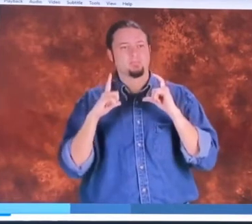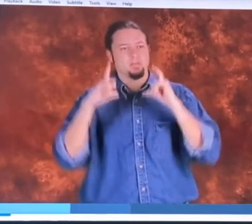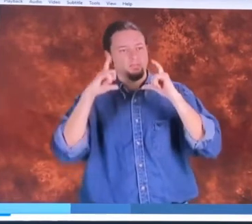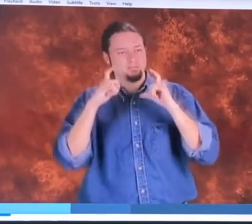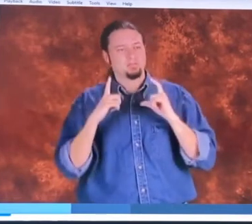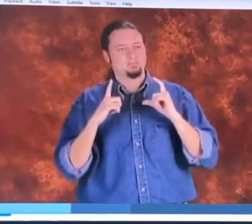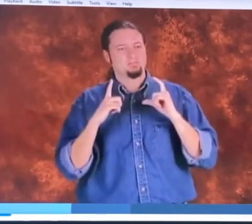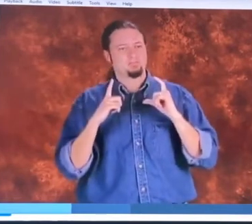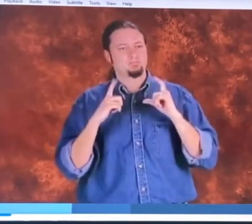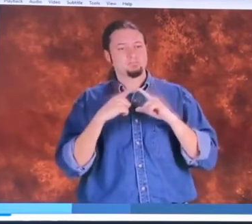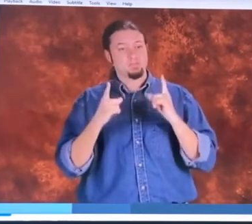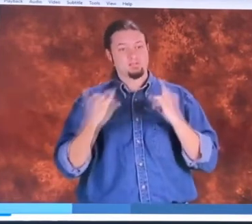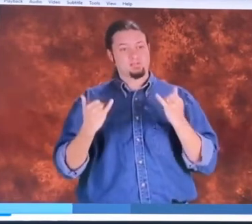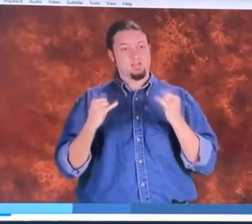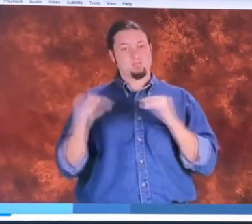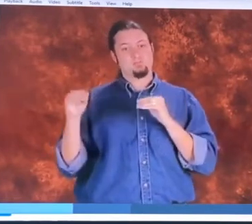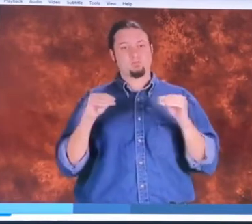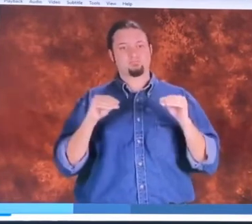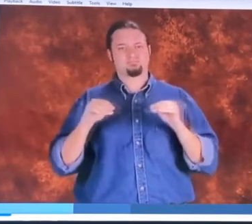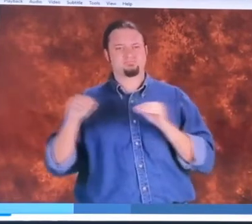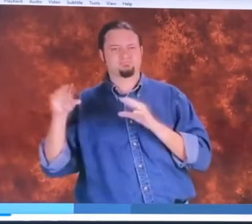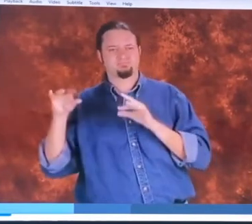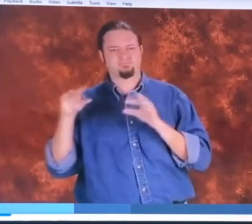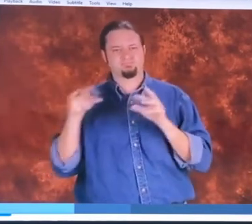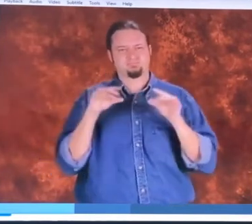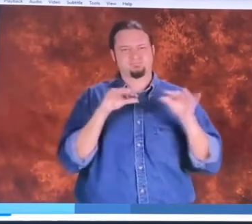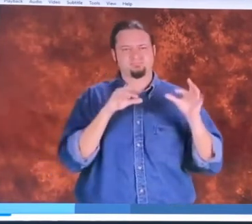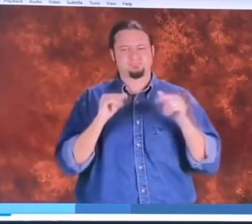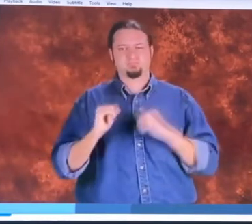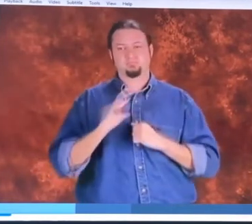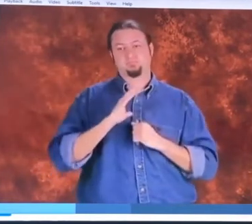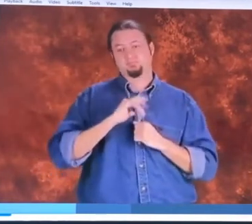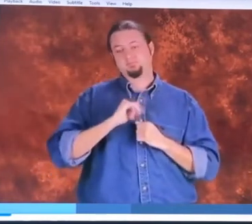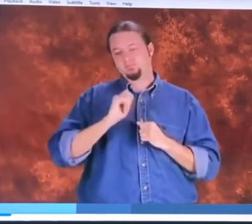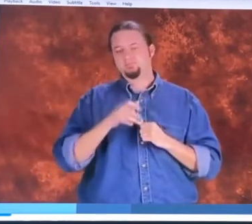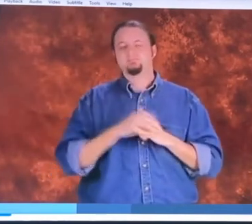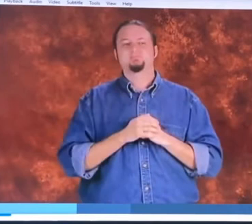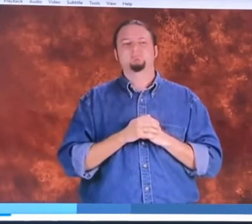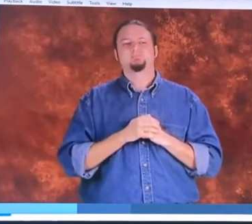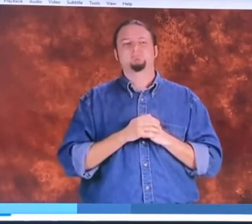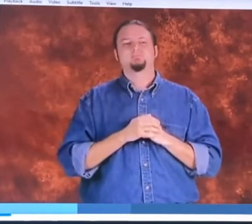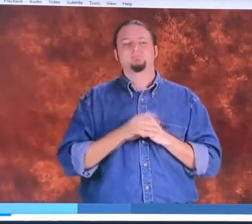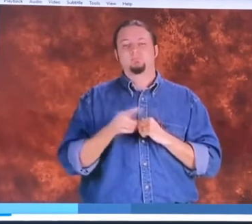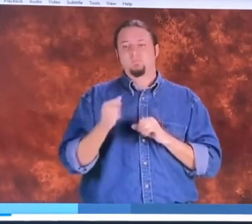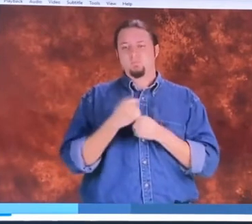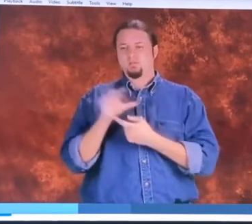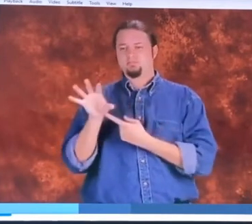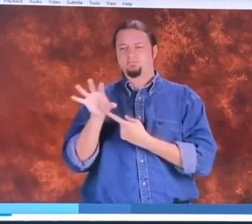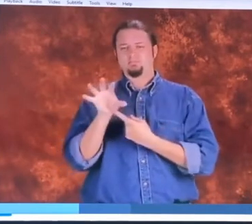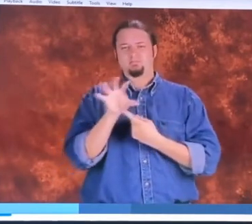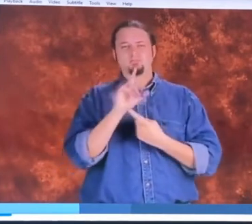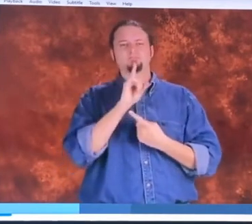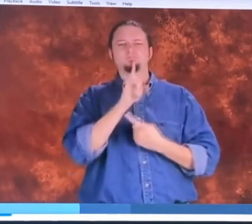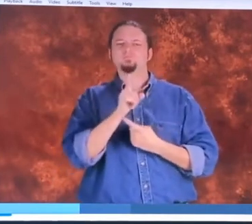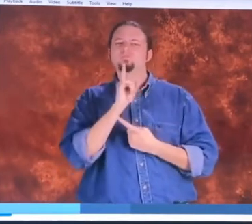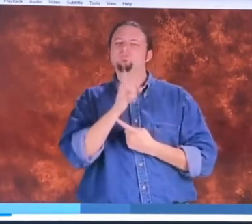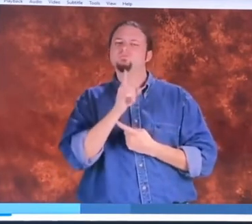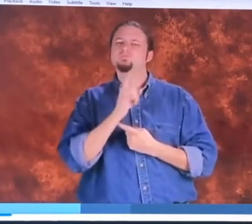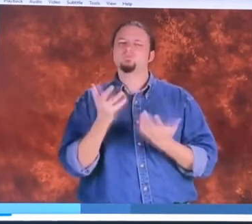You just take one picture at a time and just keep adding onto that, and soon enough it'll turn into a moving picture or a